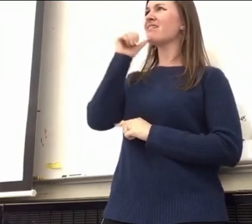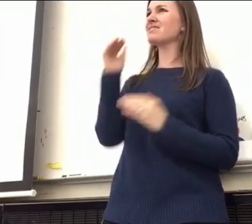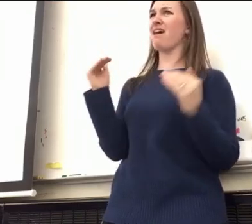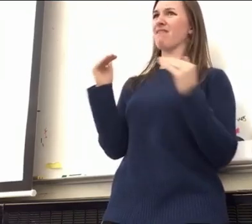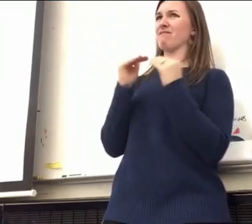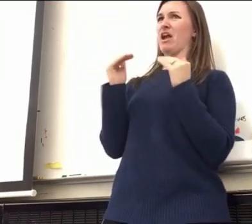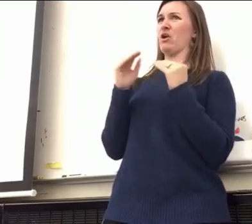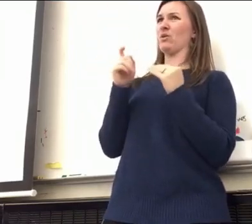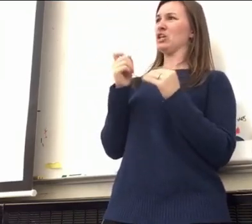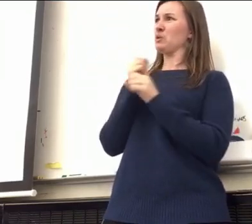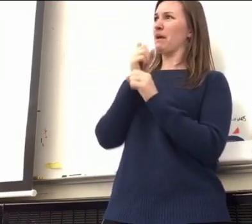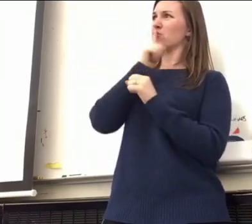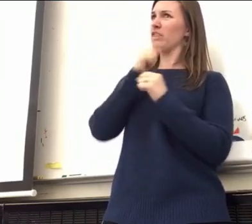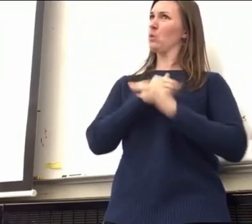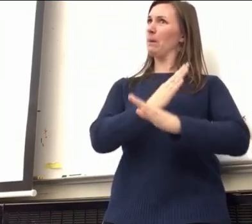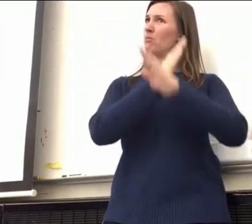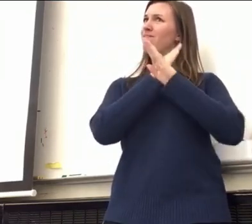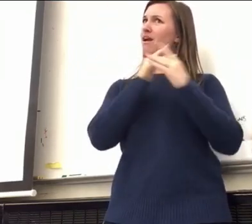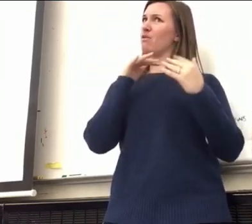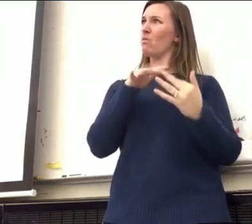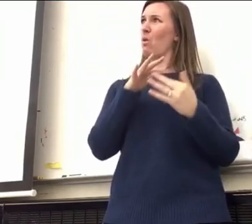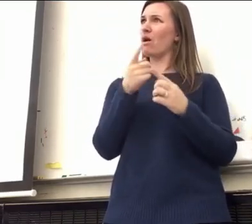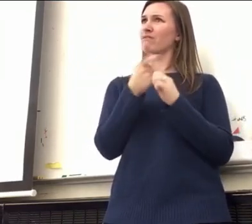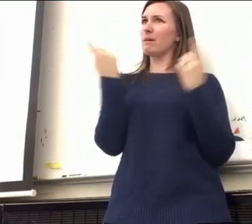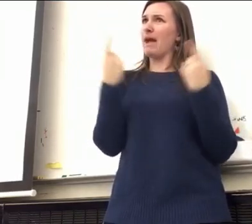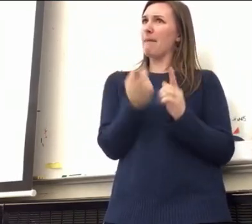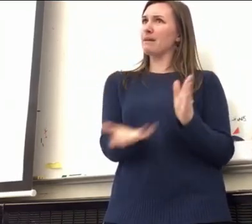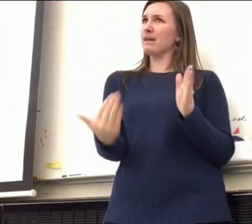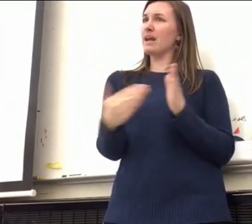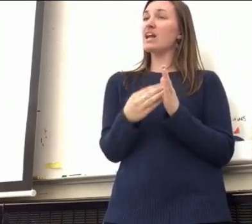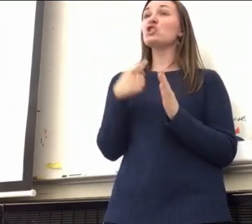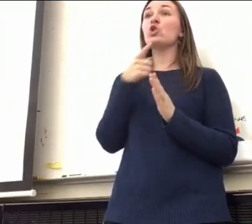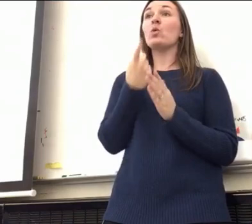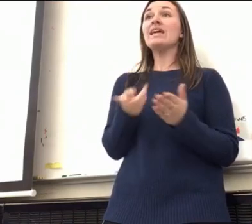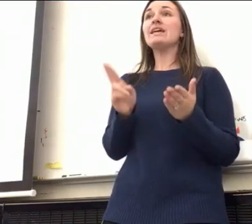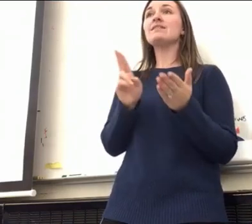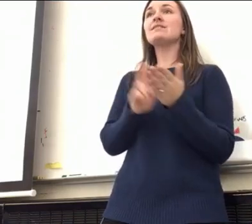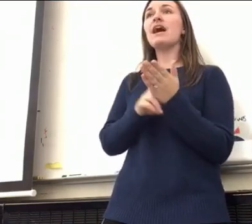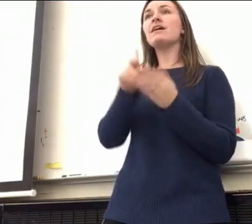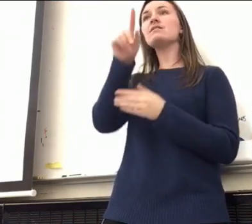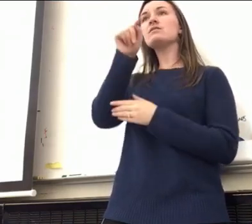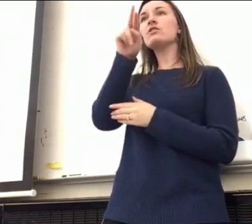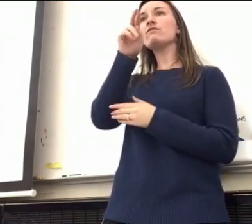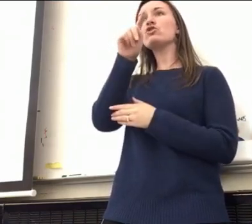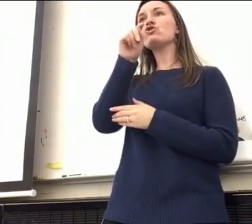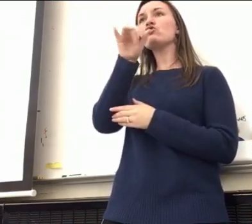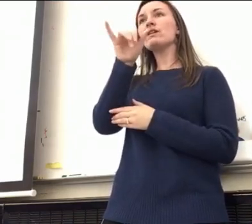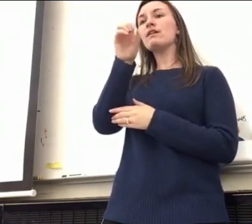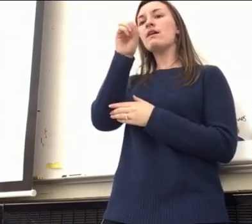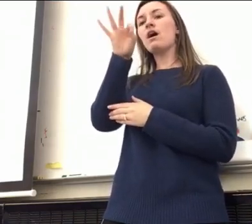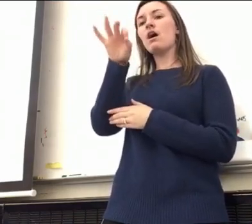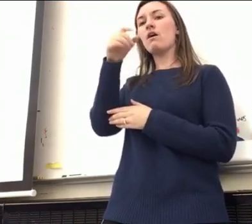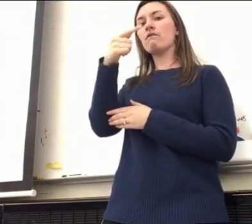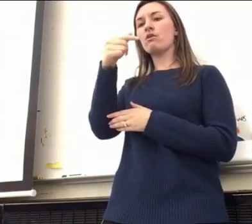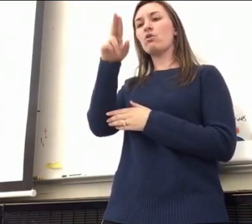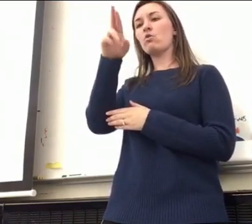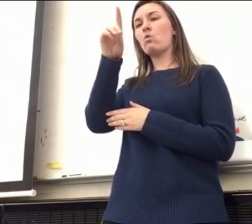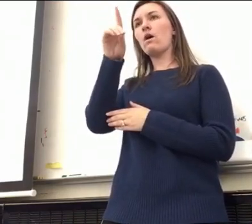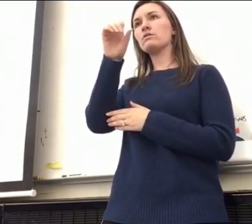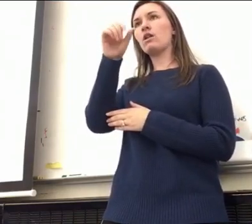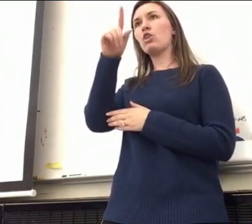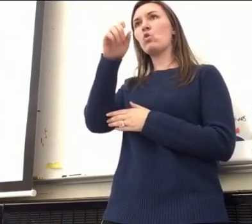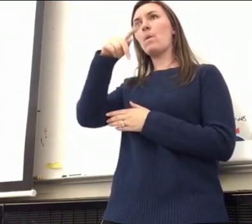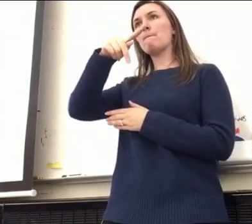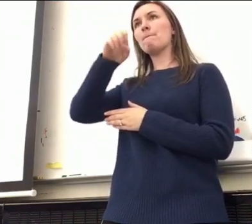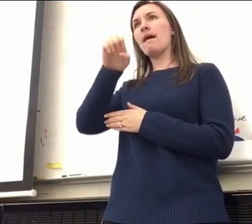make sure that we prevent another war. And he is going to sign the Treaty of Guadalupe Hidalgo, which you need to star. This is